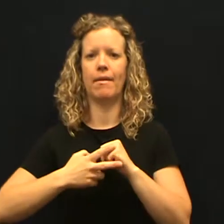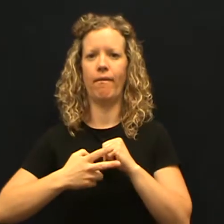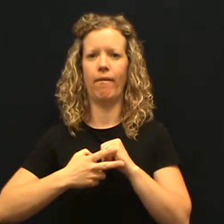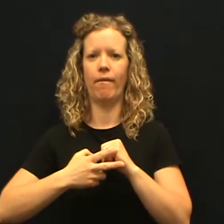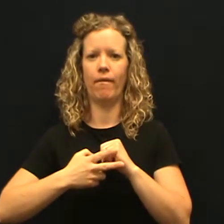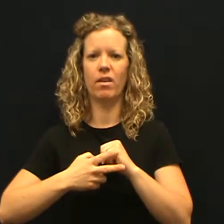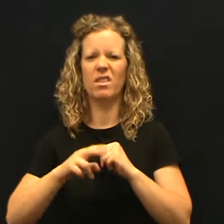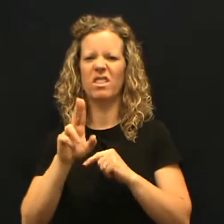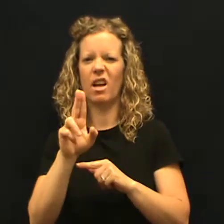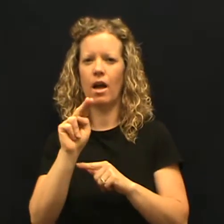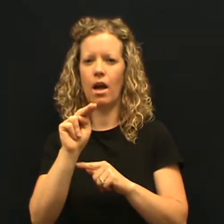unissued shares of stock.